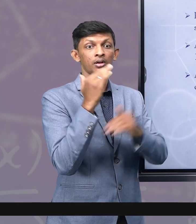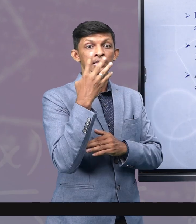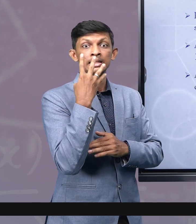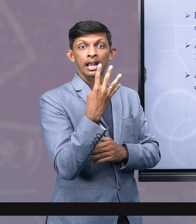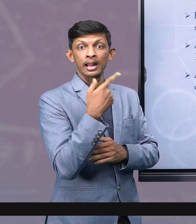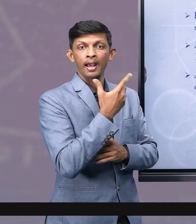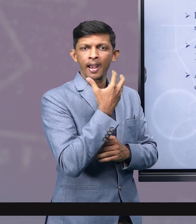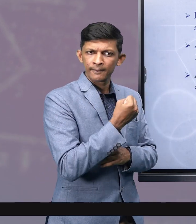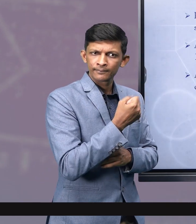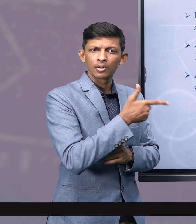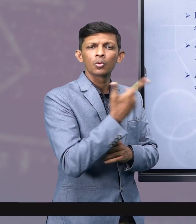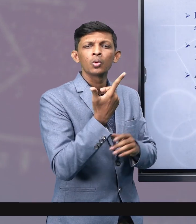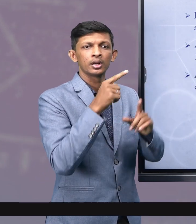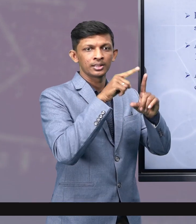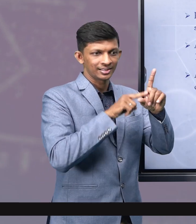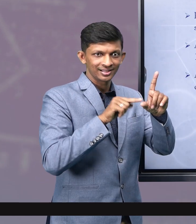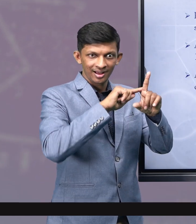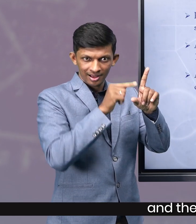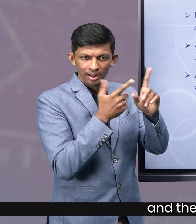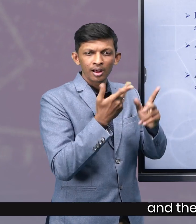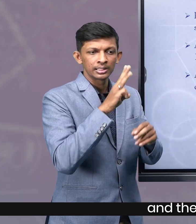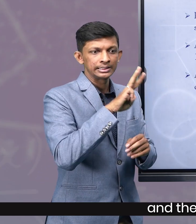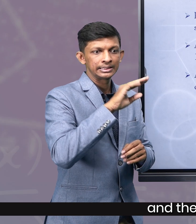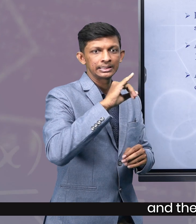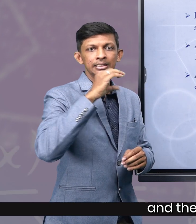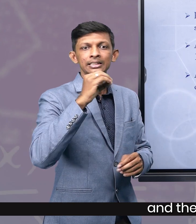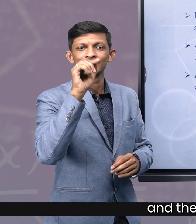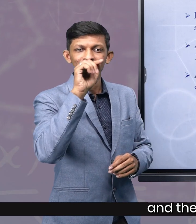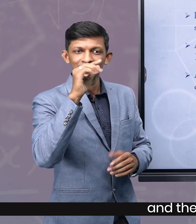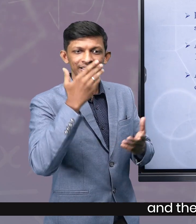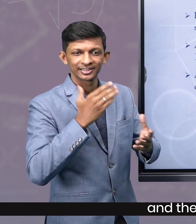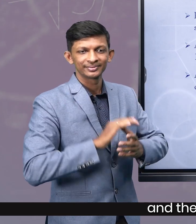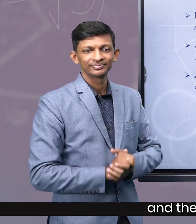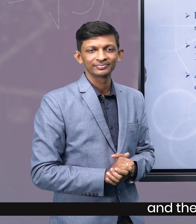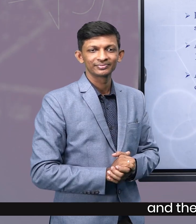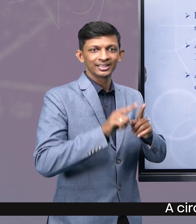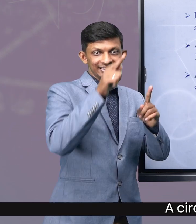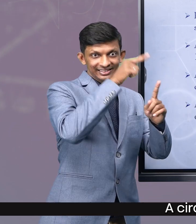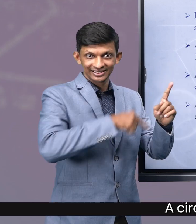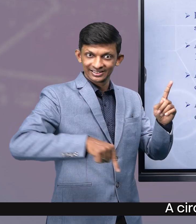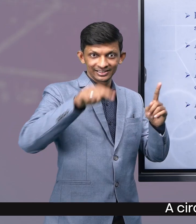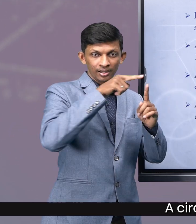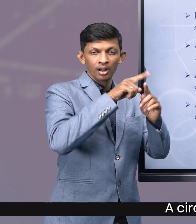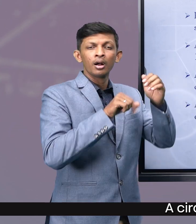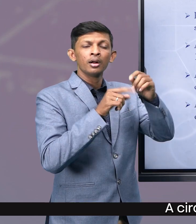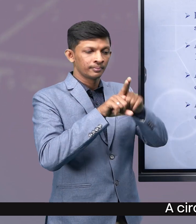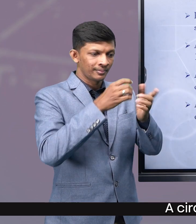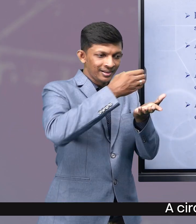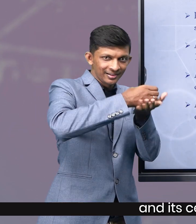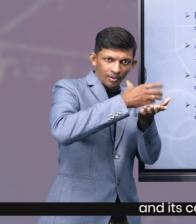polygon with 4 sides and 4 angles, and the sum of its angles is 360 degrees. A circle has a curved edge,